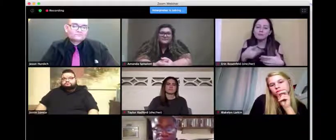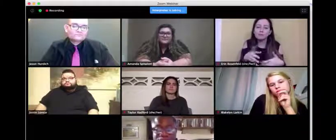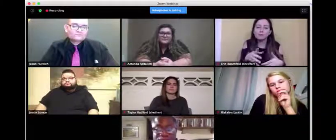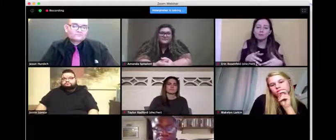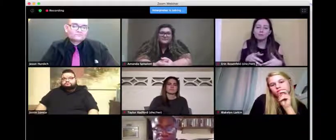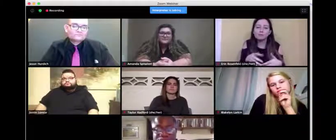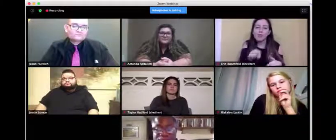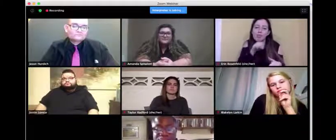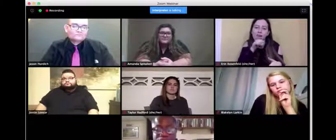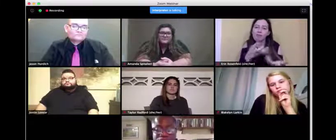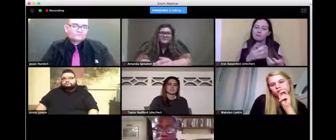definitely.